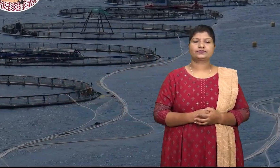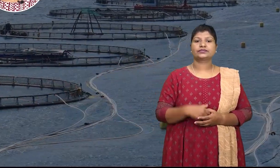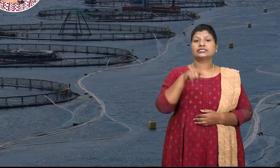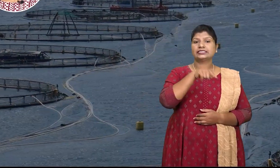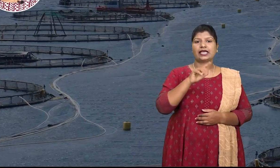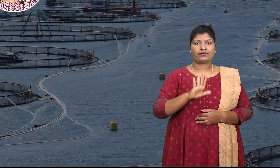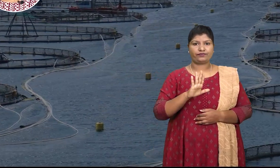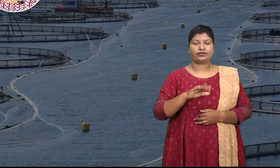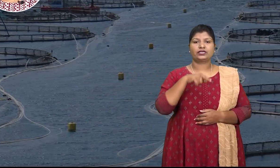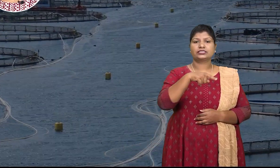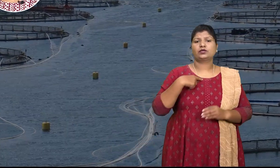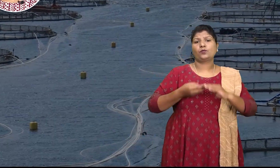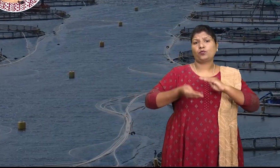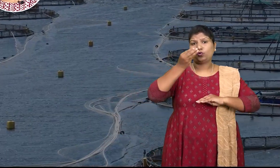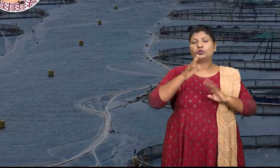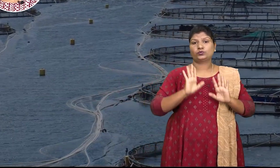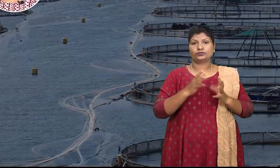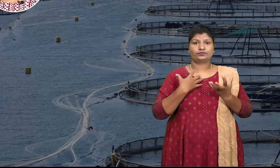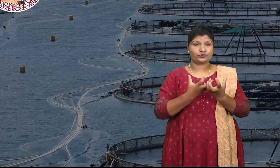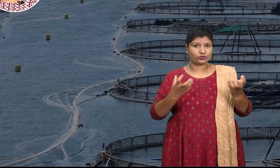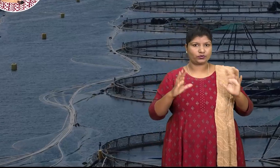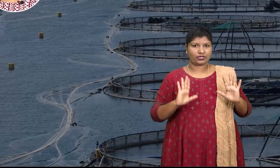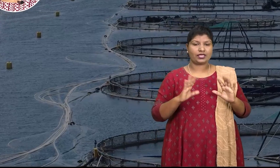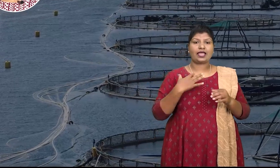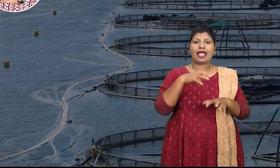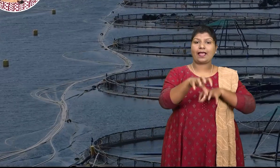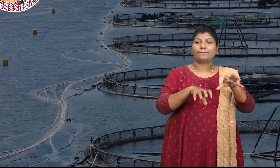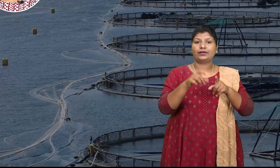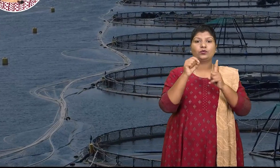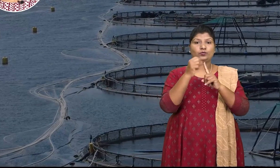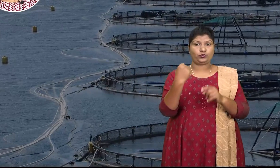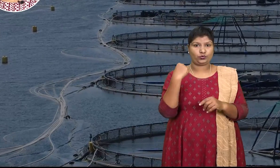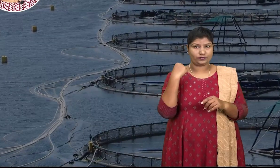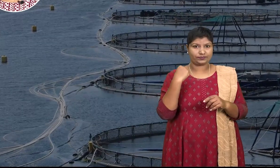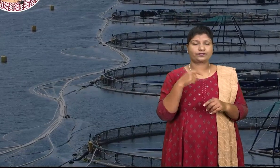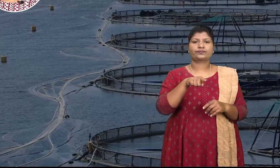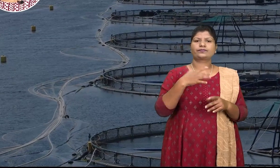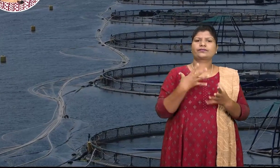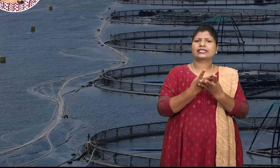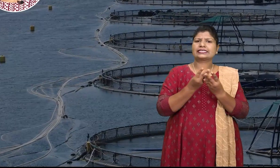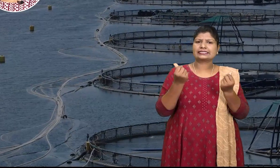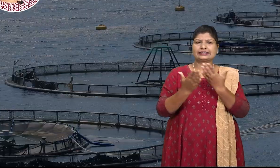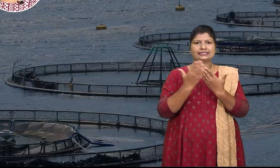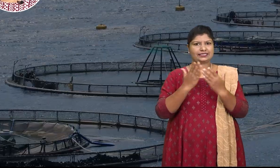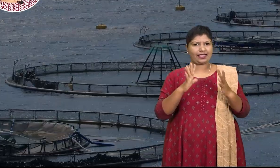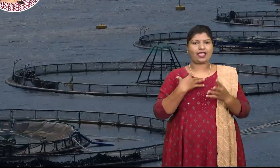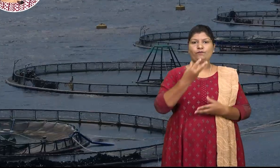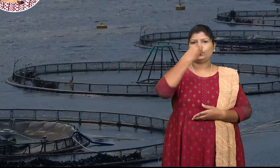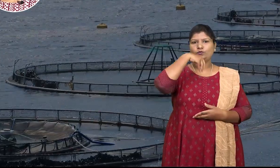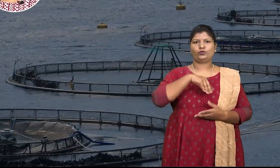They are a rich source of animal proteins and can be easily